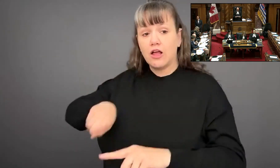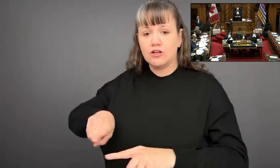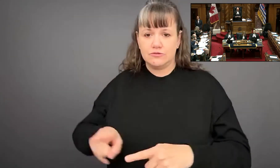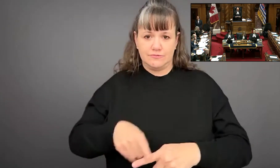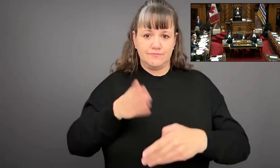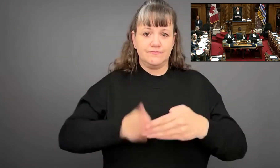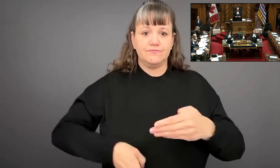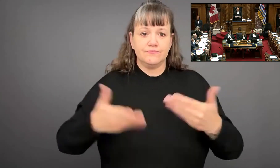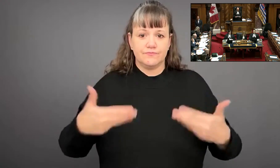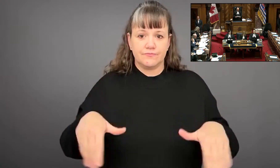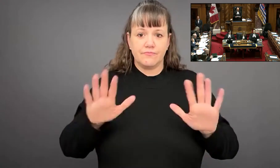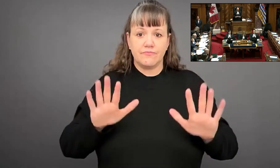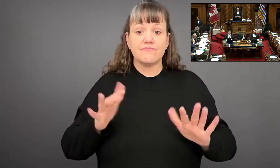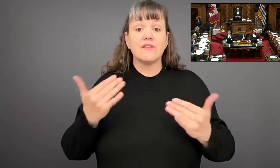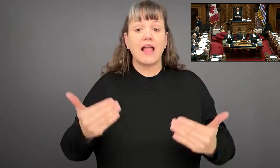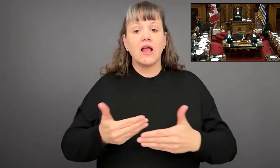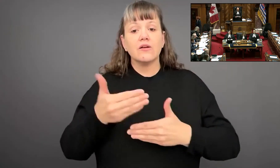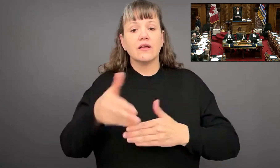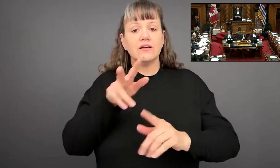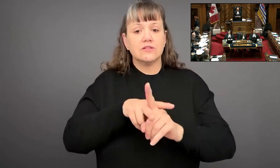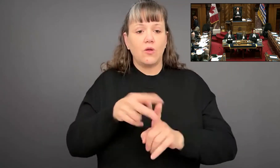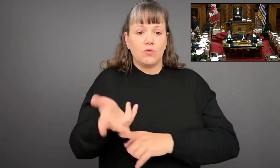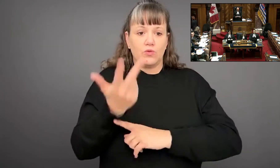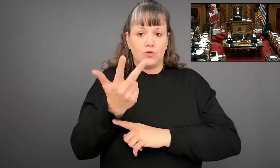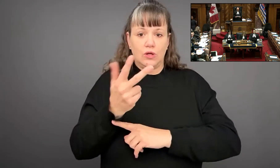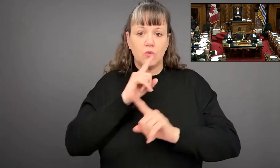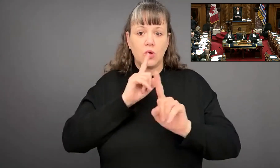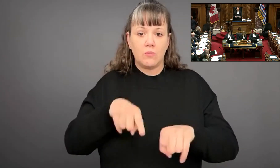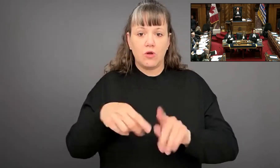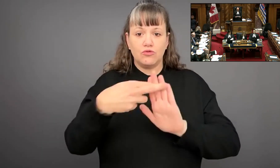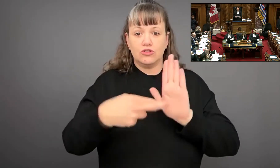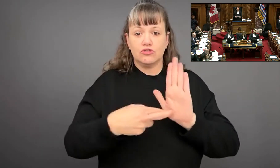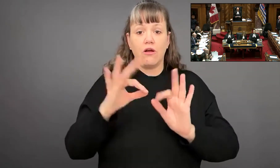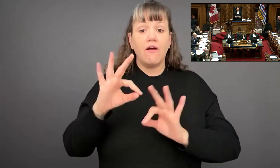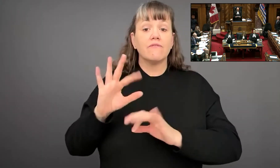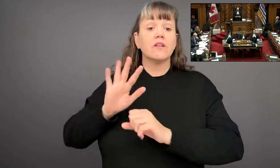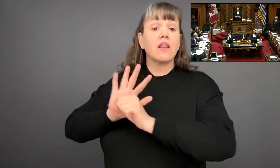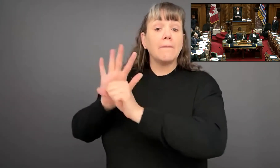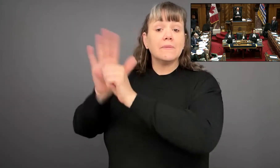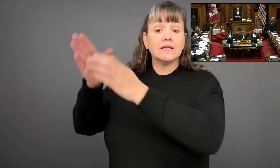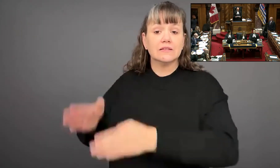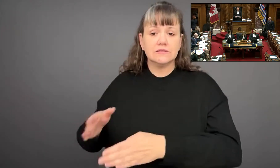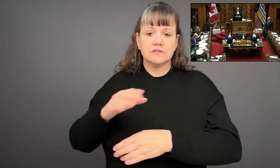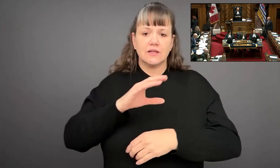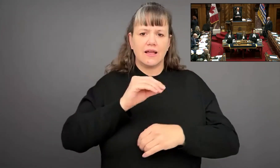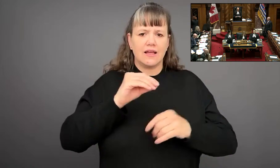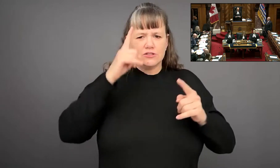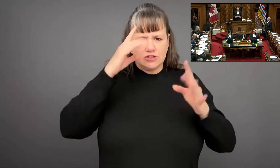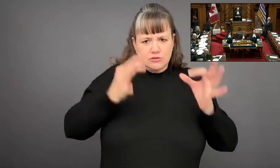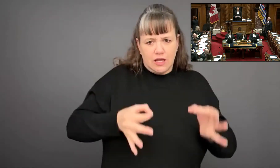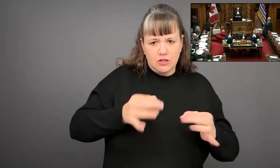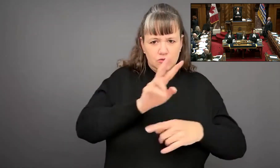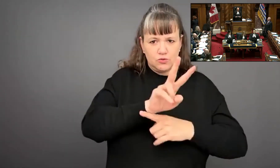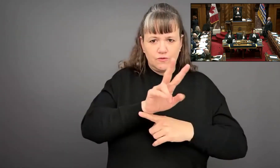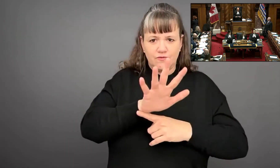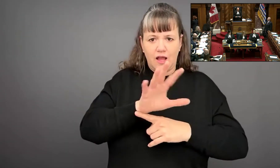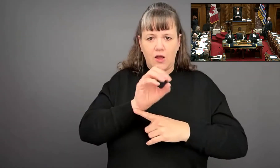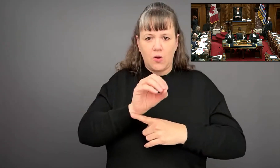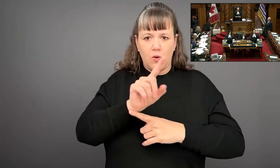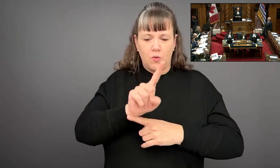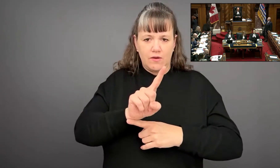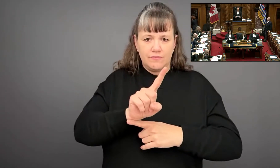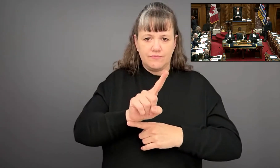of Lobbyists. First one, Determination Decision 2501, Atira Women's Resource Society. Second